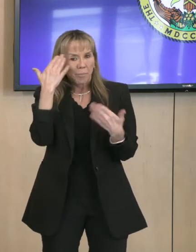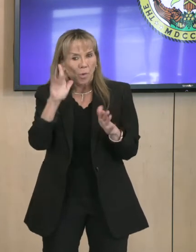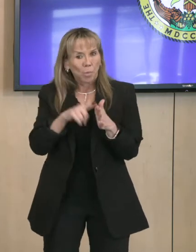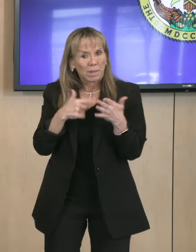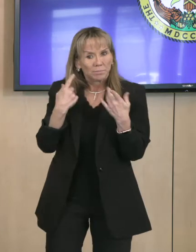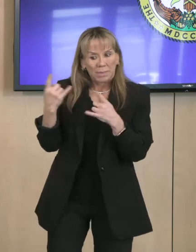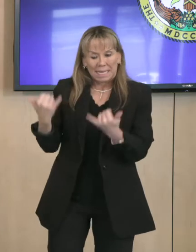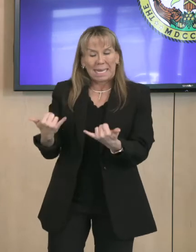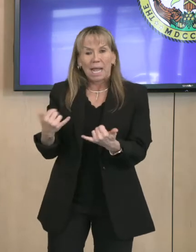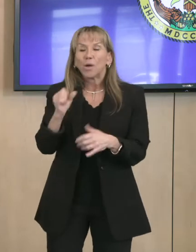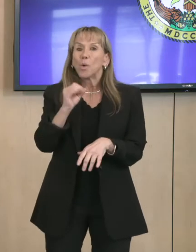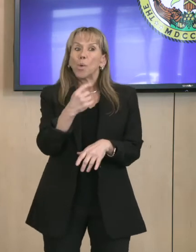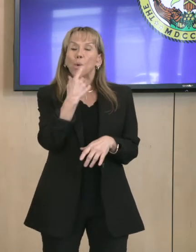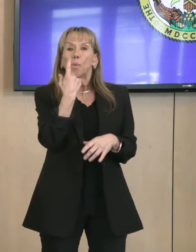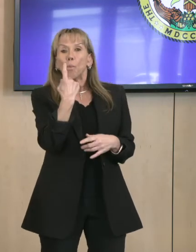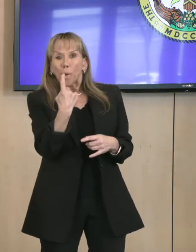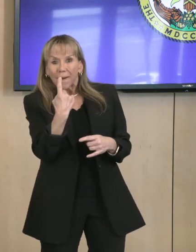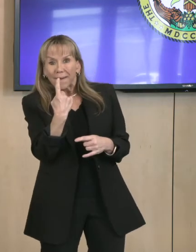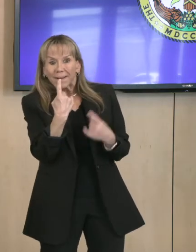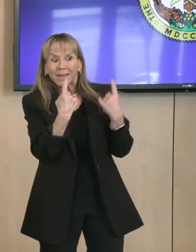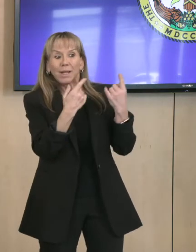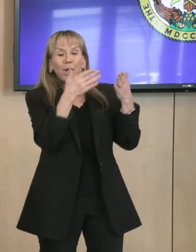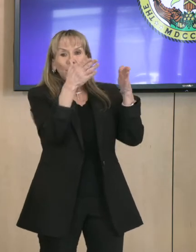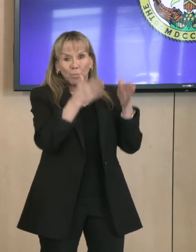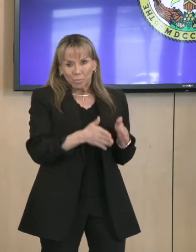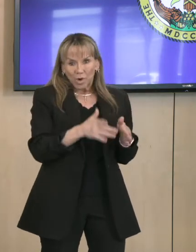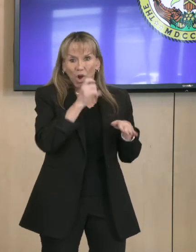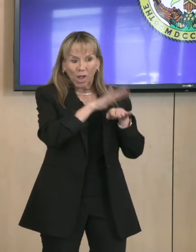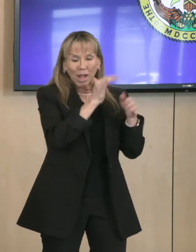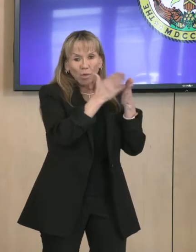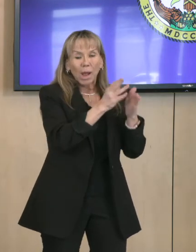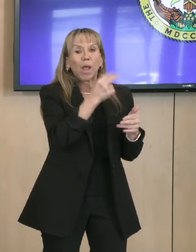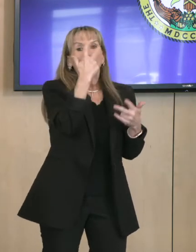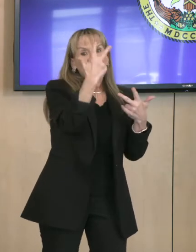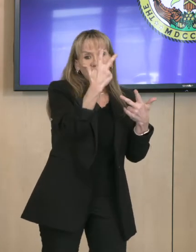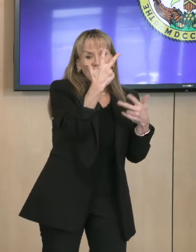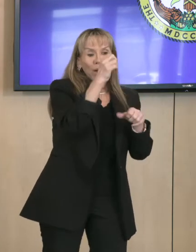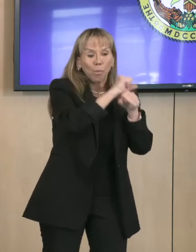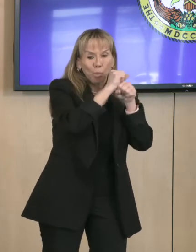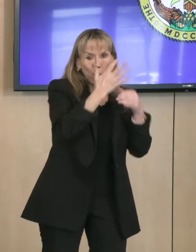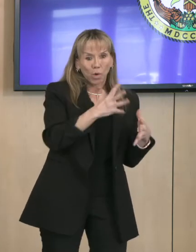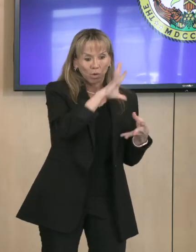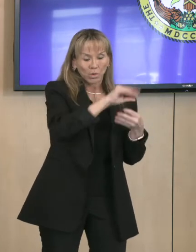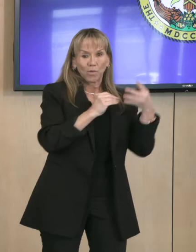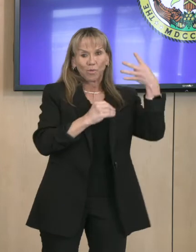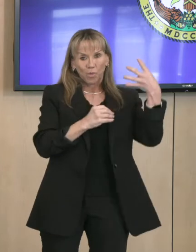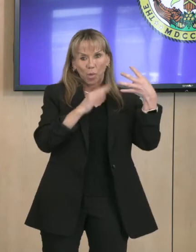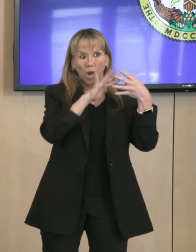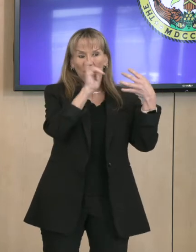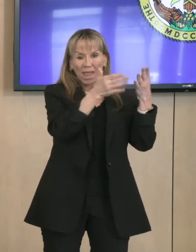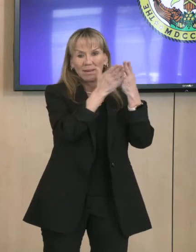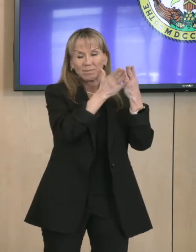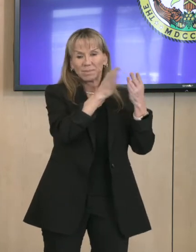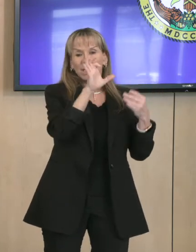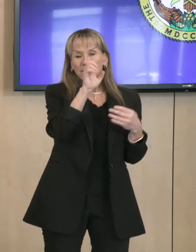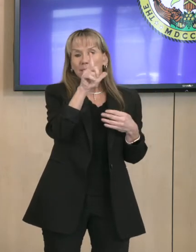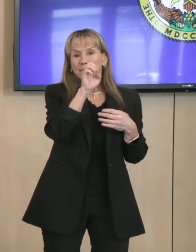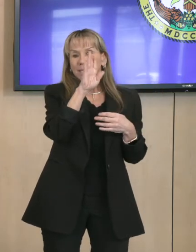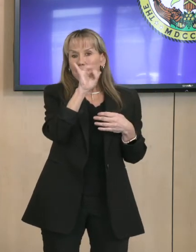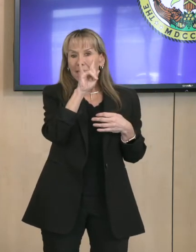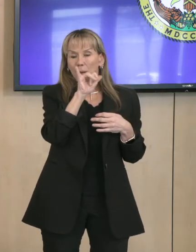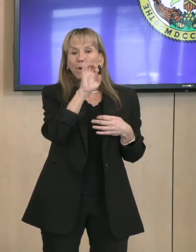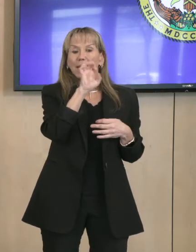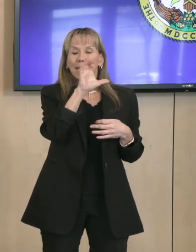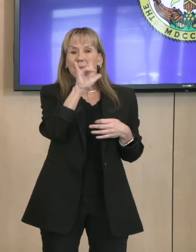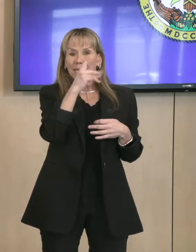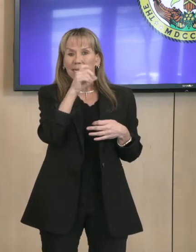summary, 1 passenger and 3 crew members on the Celebrity Eclipse have been diagnosed with COVID-19. And